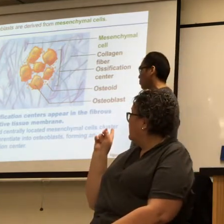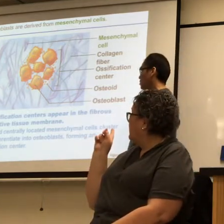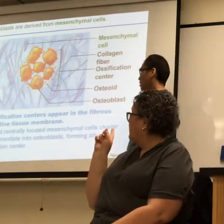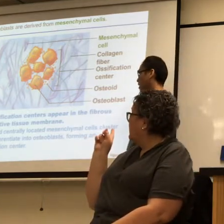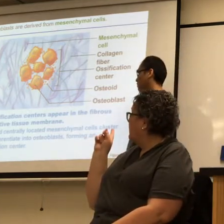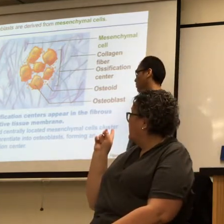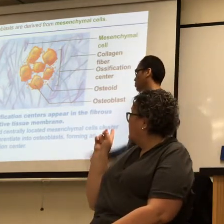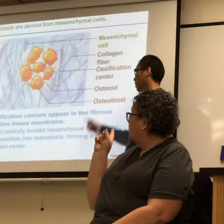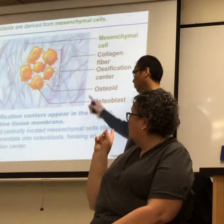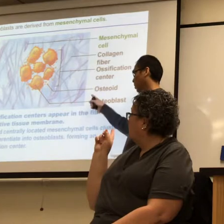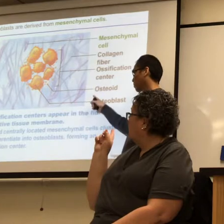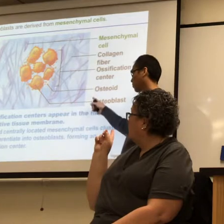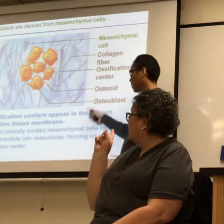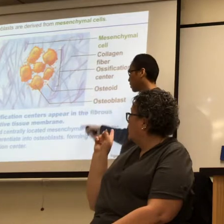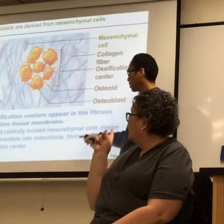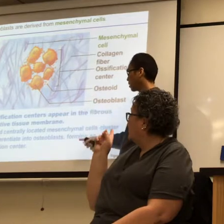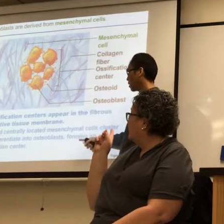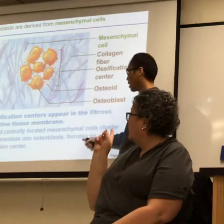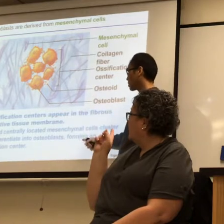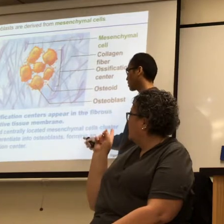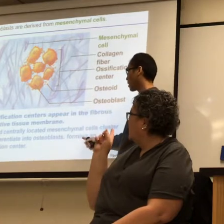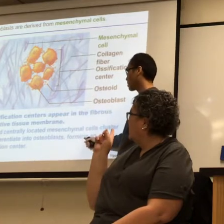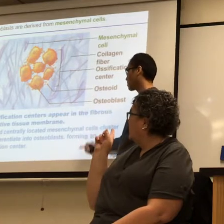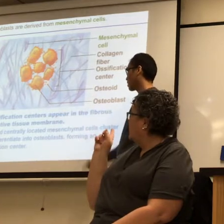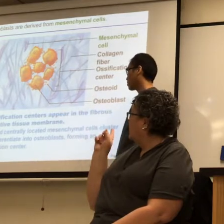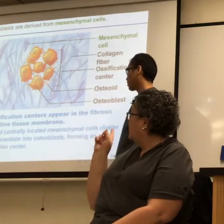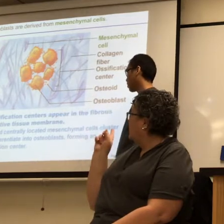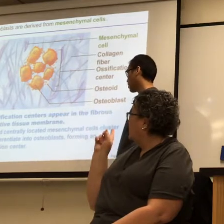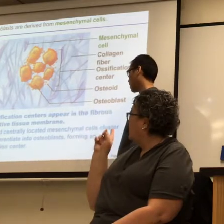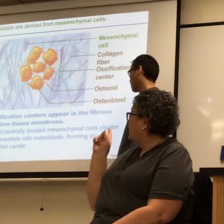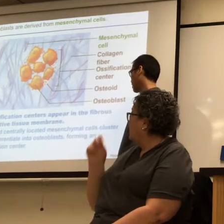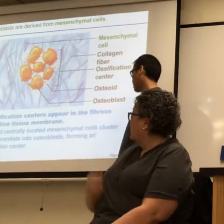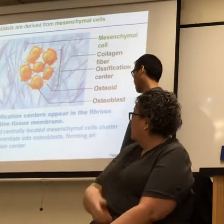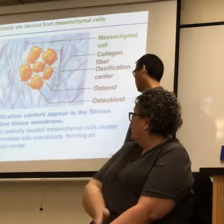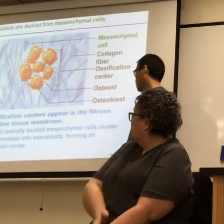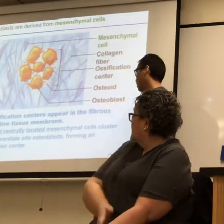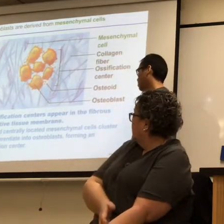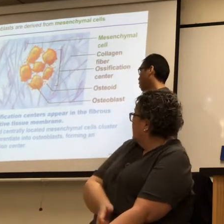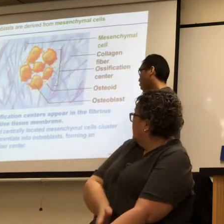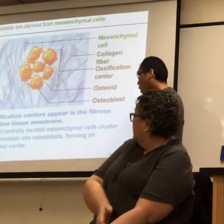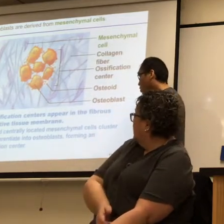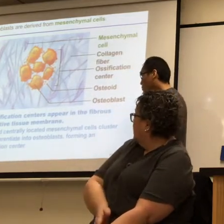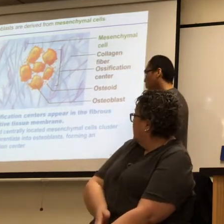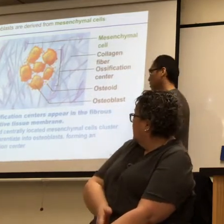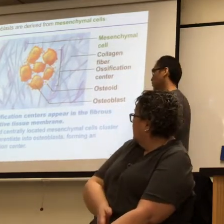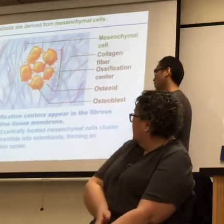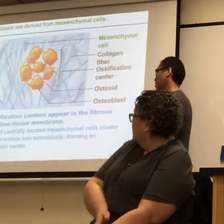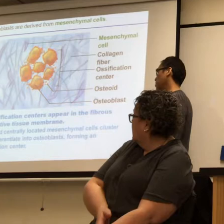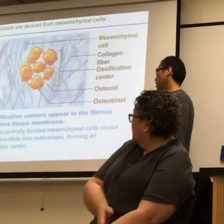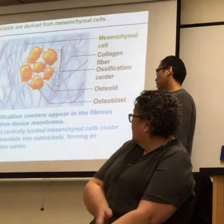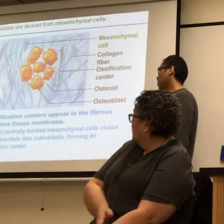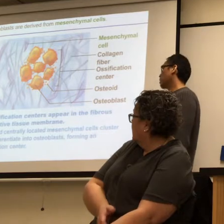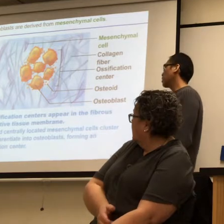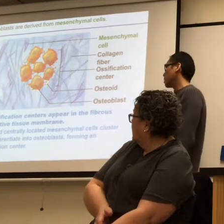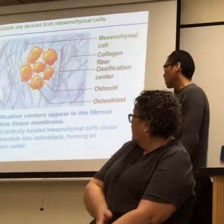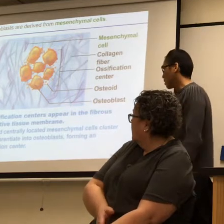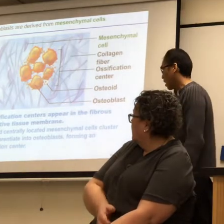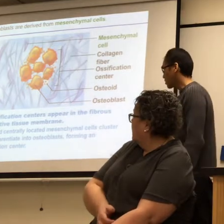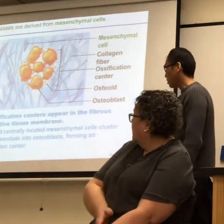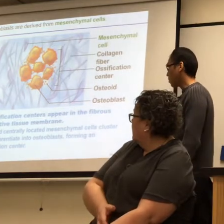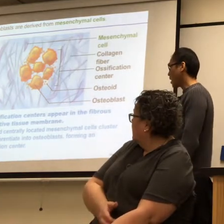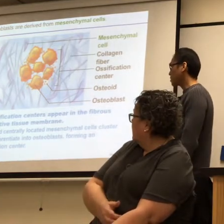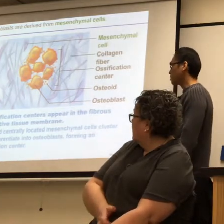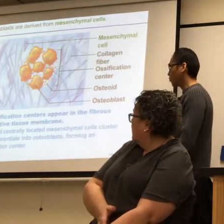the fibrous connective tissue membrane. Selected centrally located mesenchymal cells cluster and differentiate